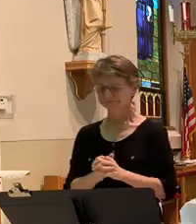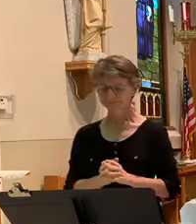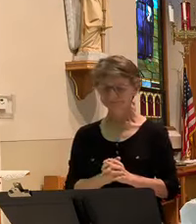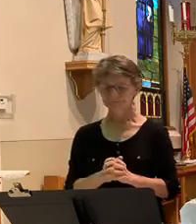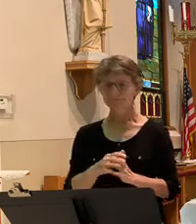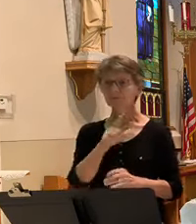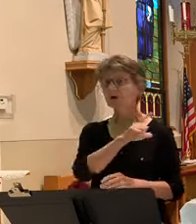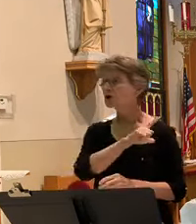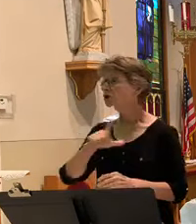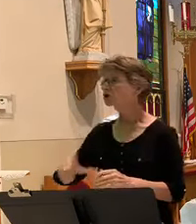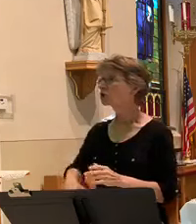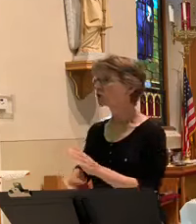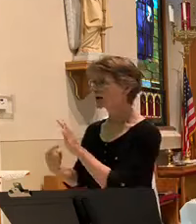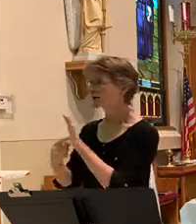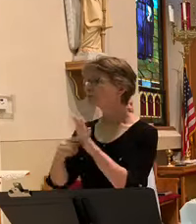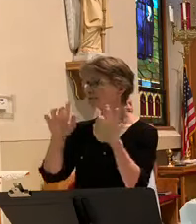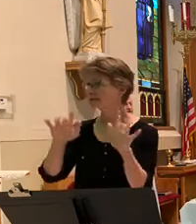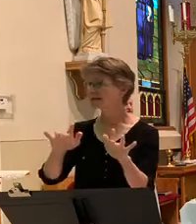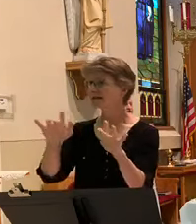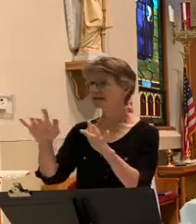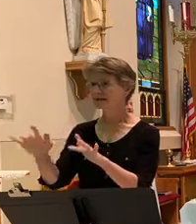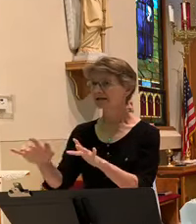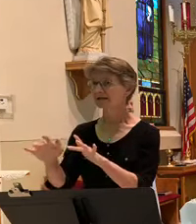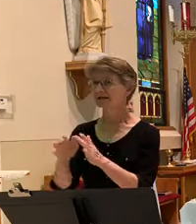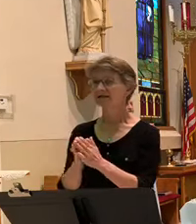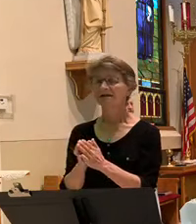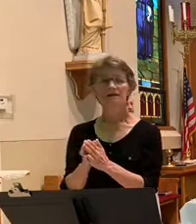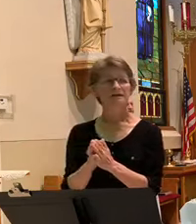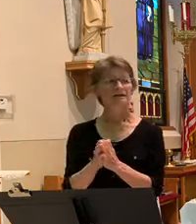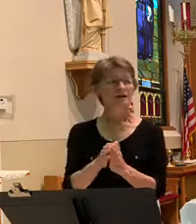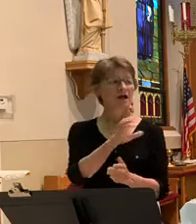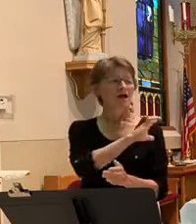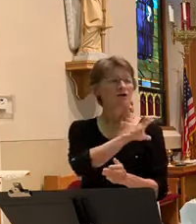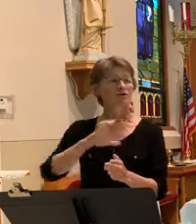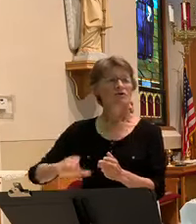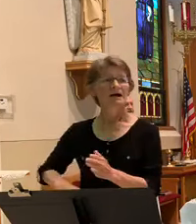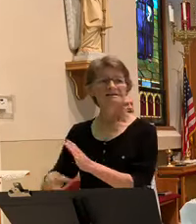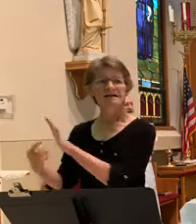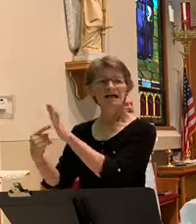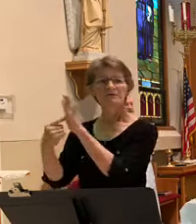Lord, have mercy. Lord, have mercy. Christ, have mercy.